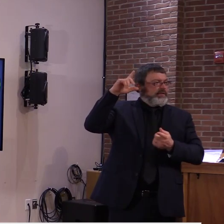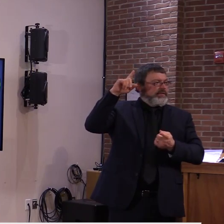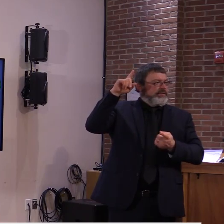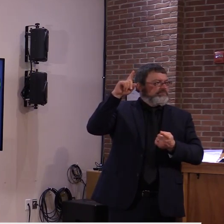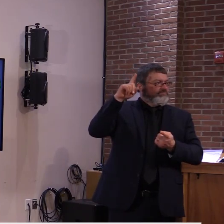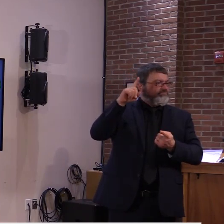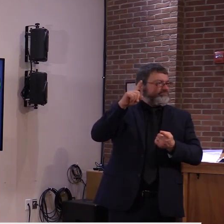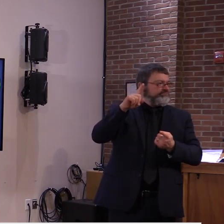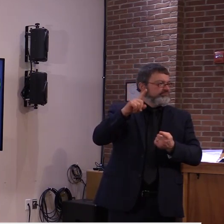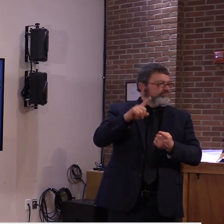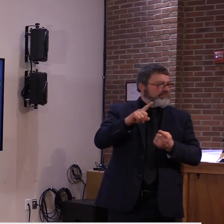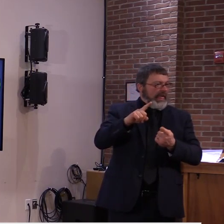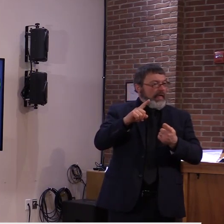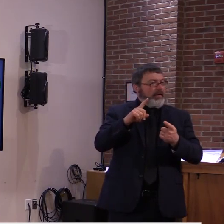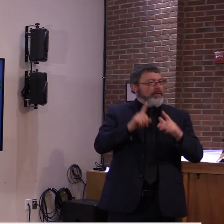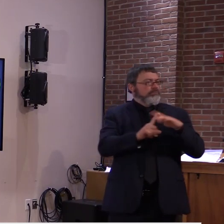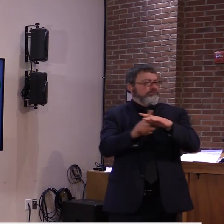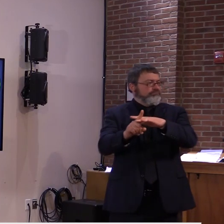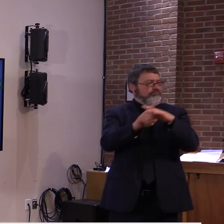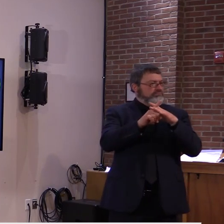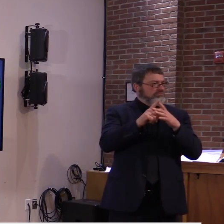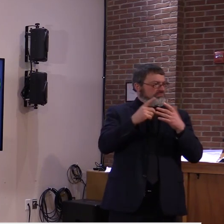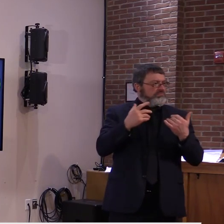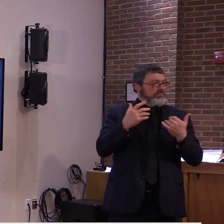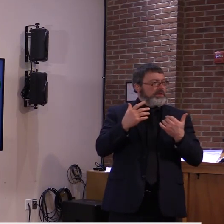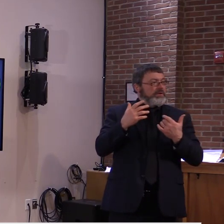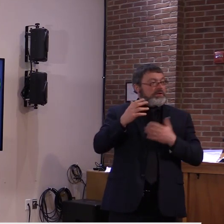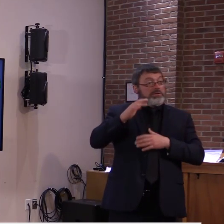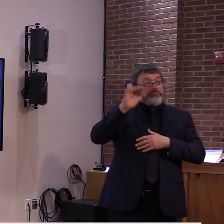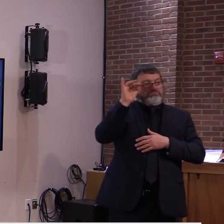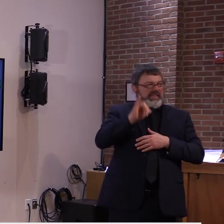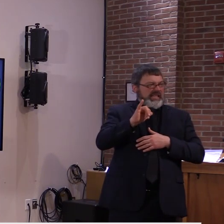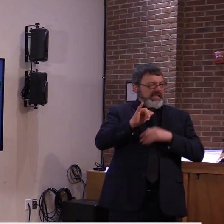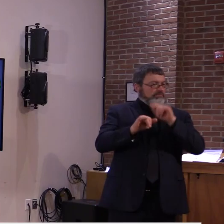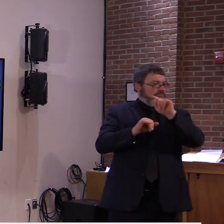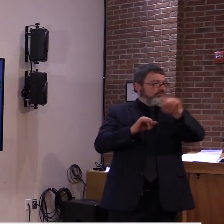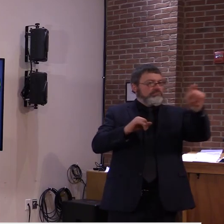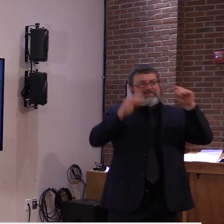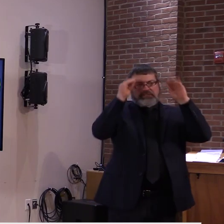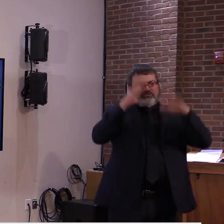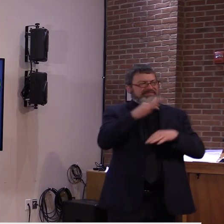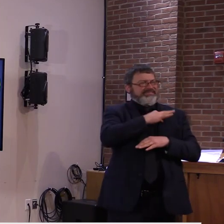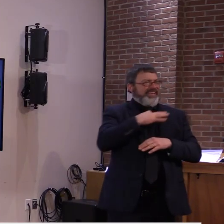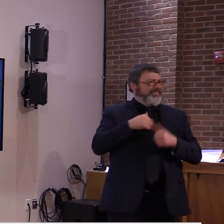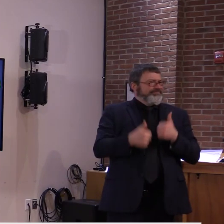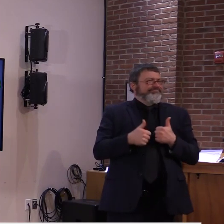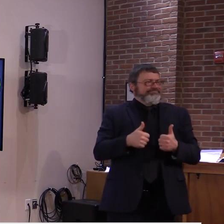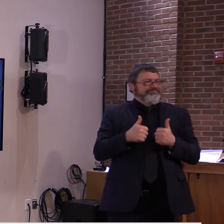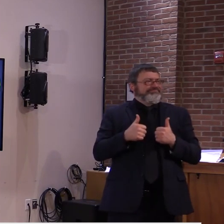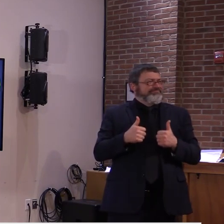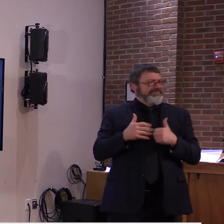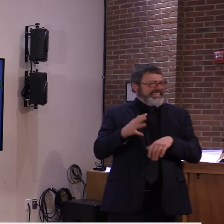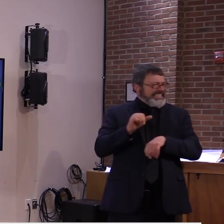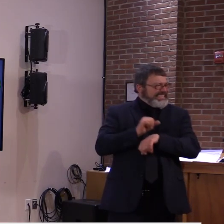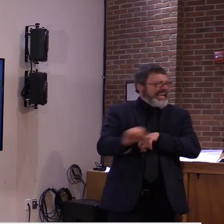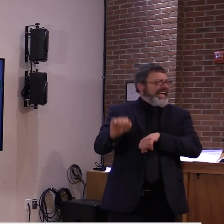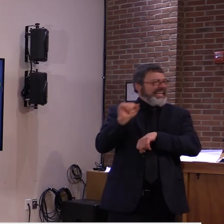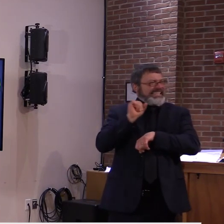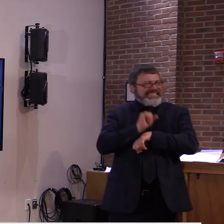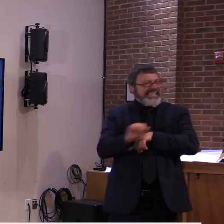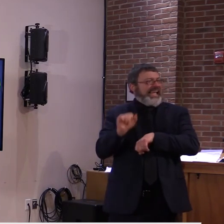earlier in the school year, the Northeast Kingdom had very few cases of